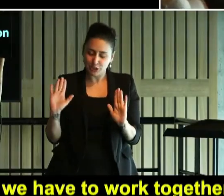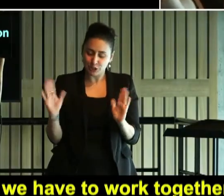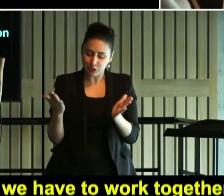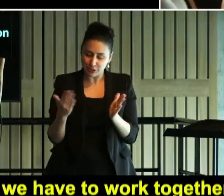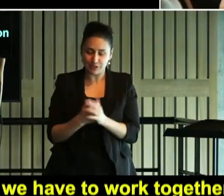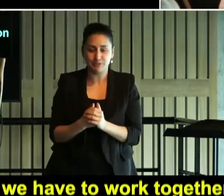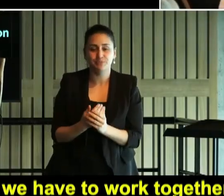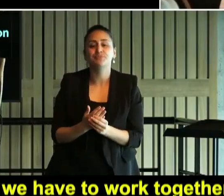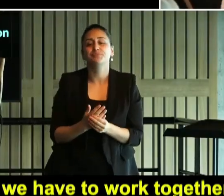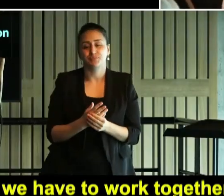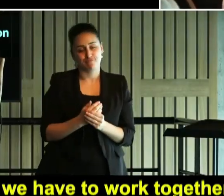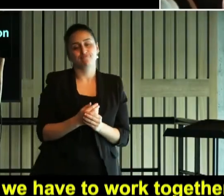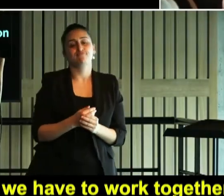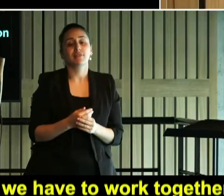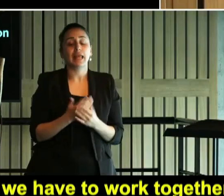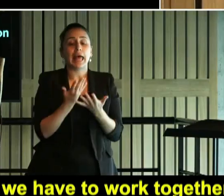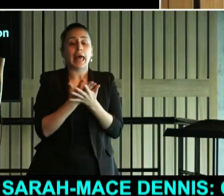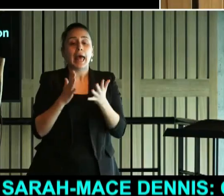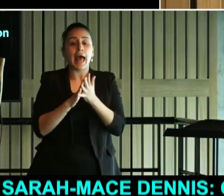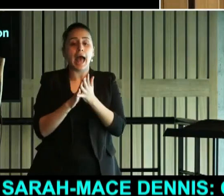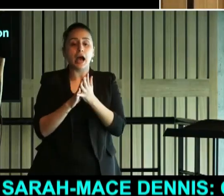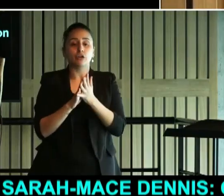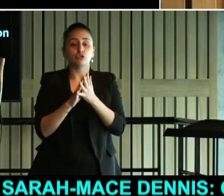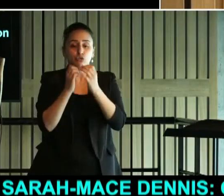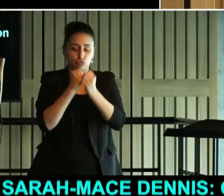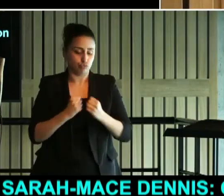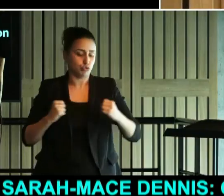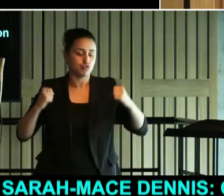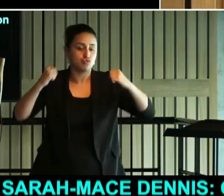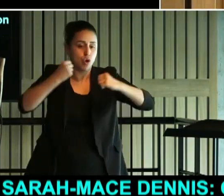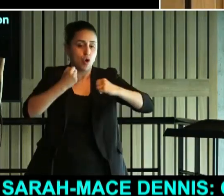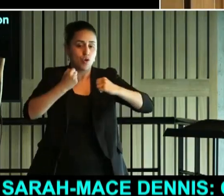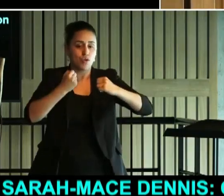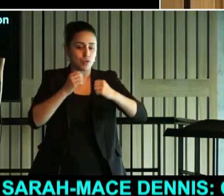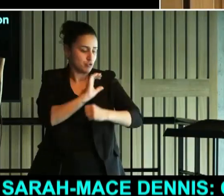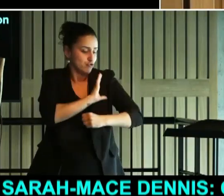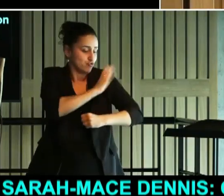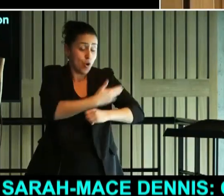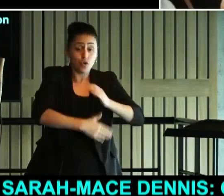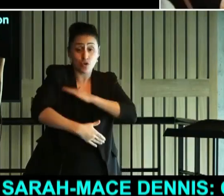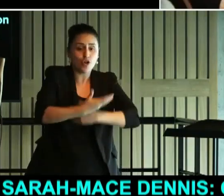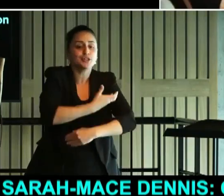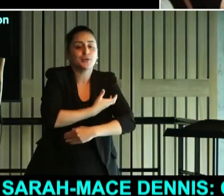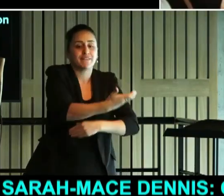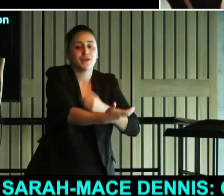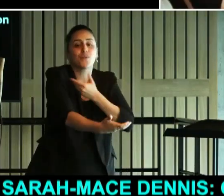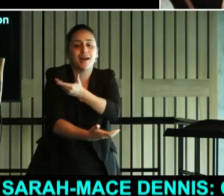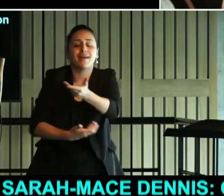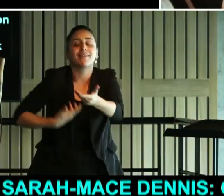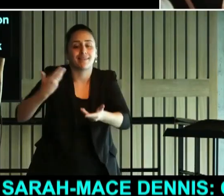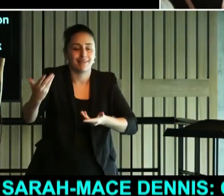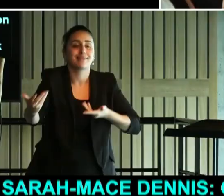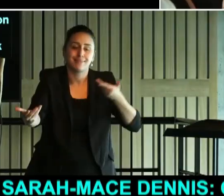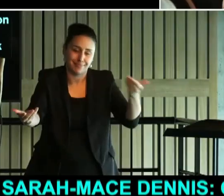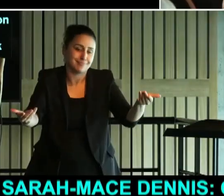by Carla Harris. The way to grow your power is to give it away. I think that's a nice...